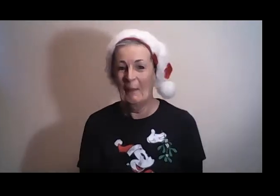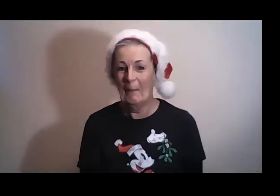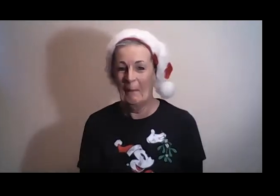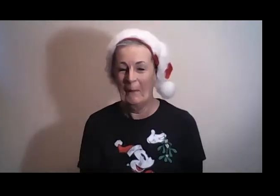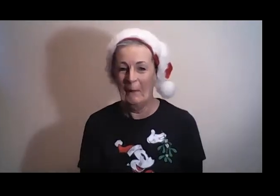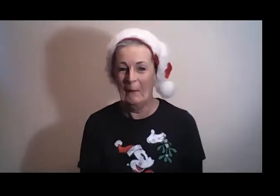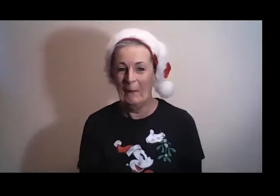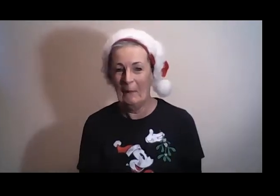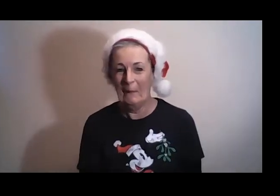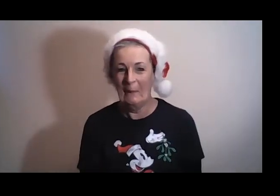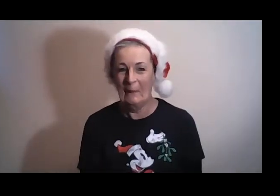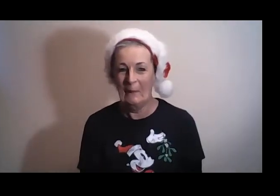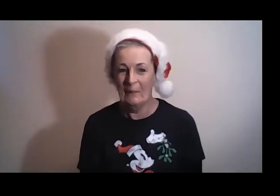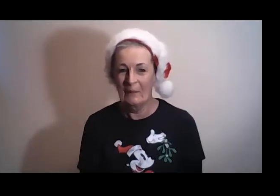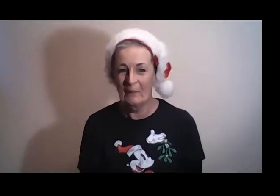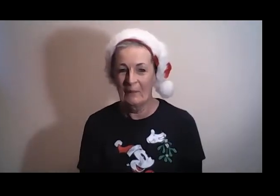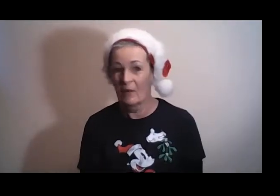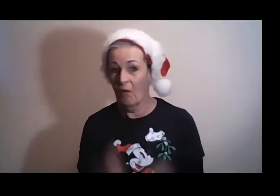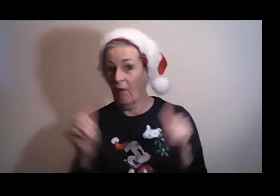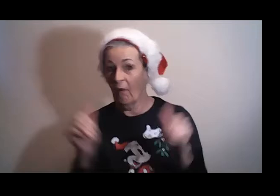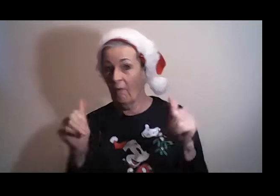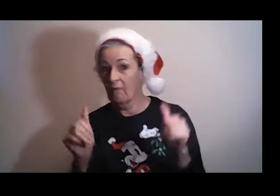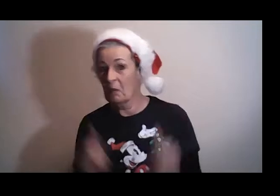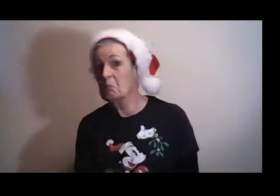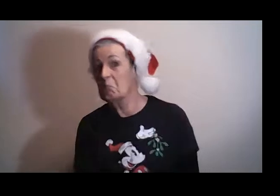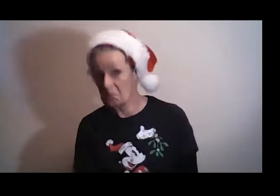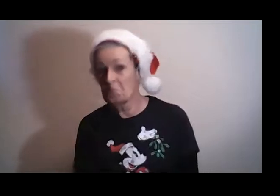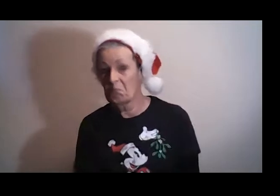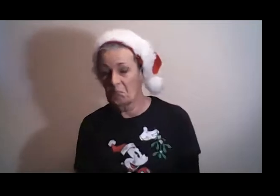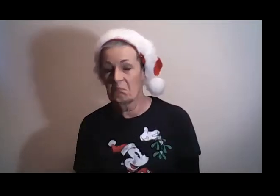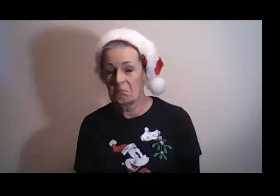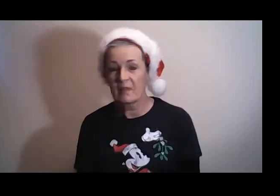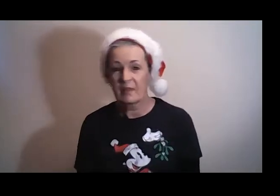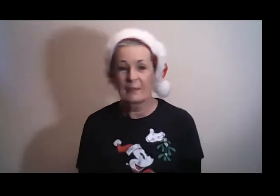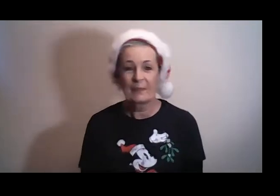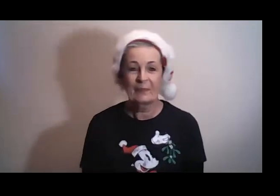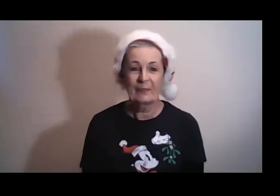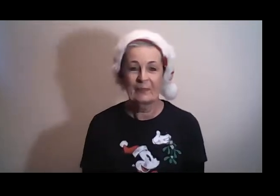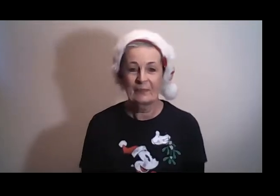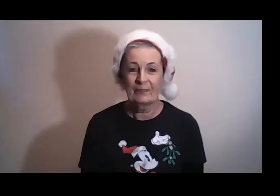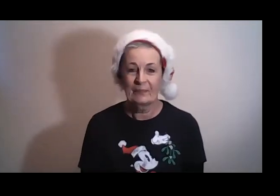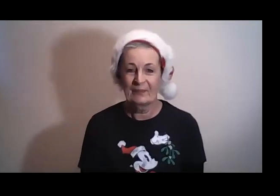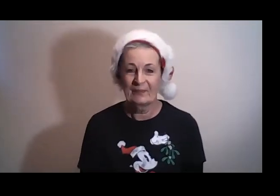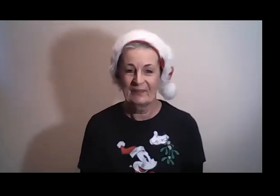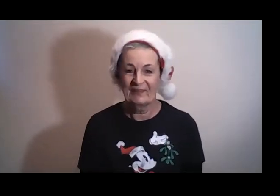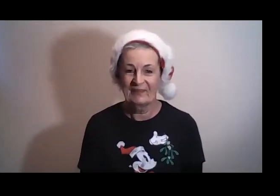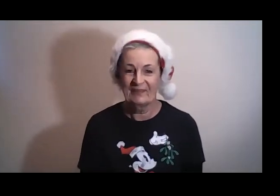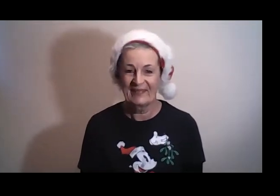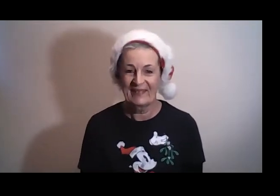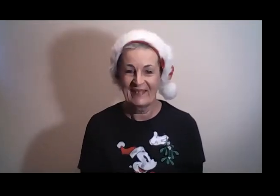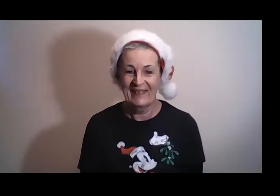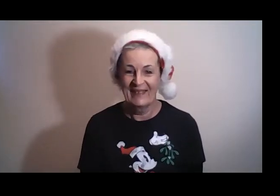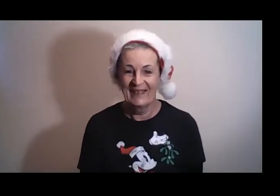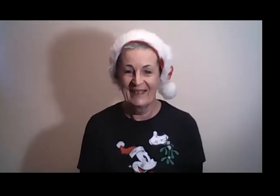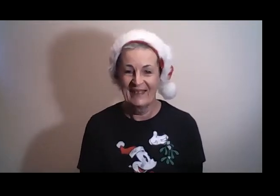you. Is it off? I think so. Yeah. Okay. There we go.